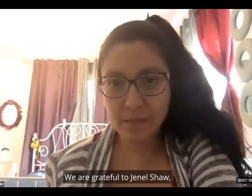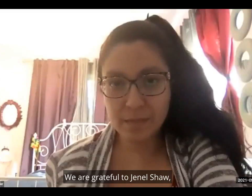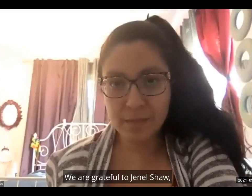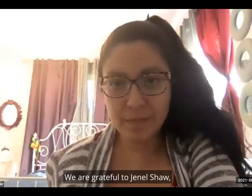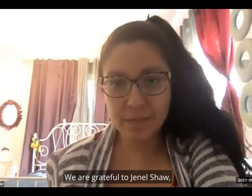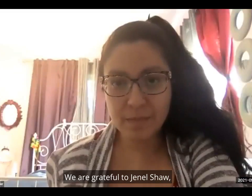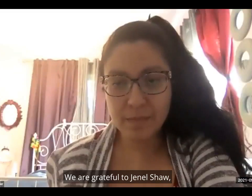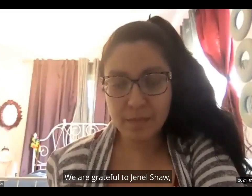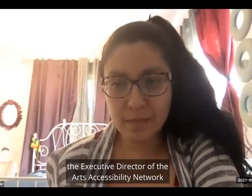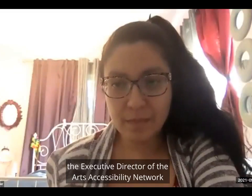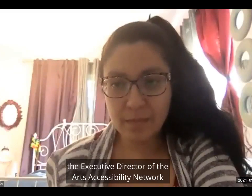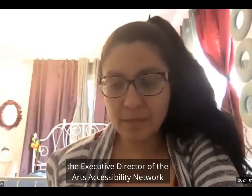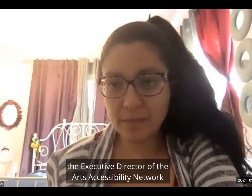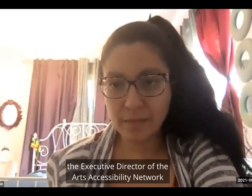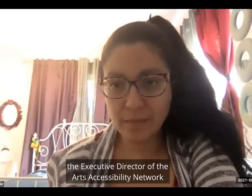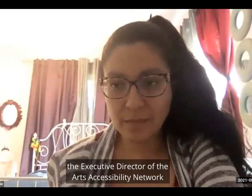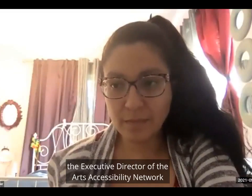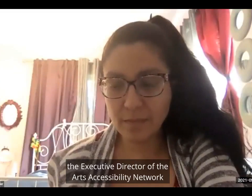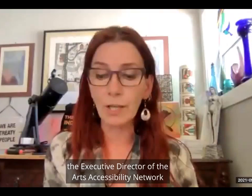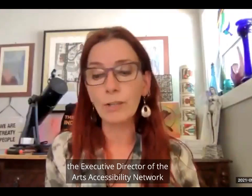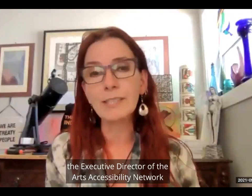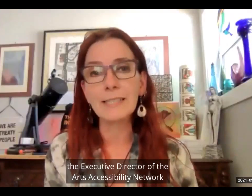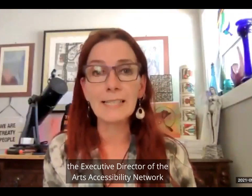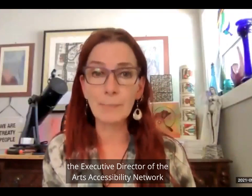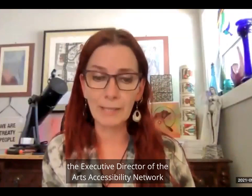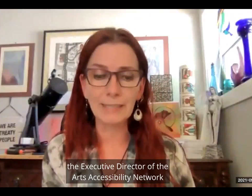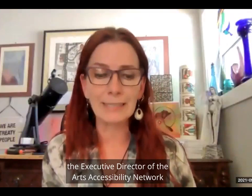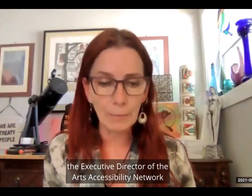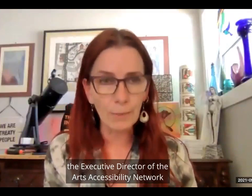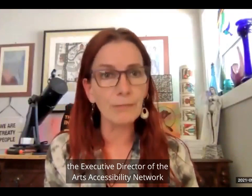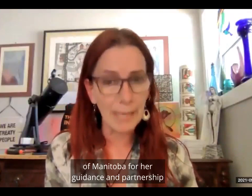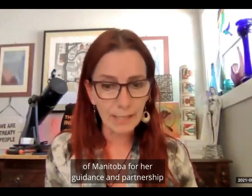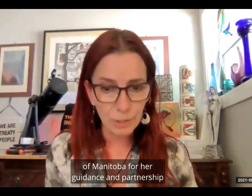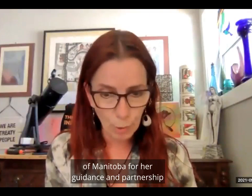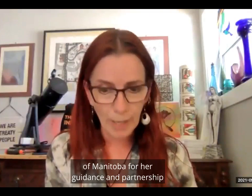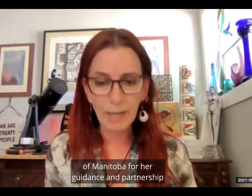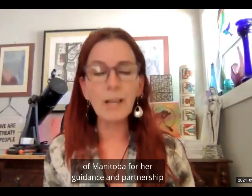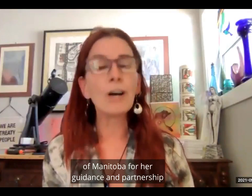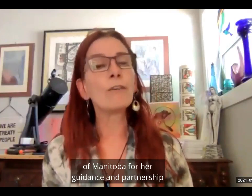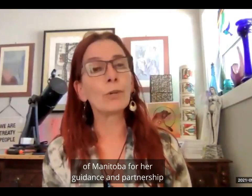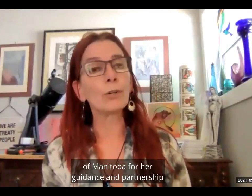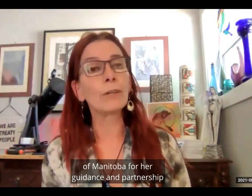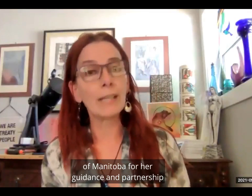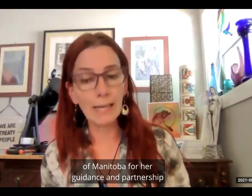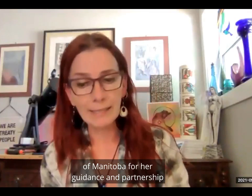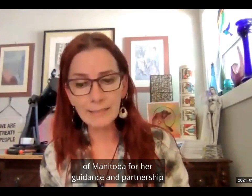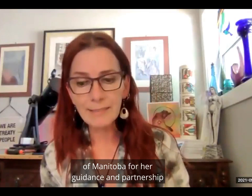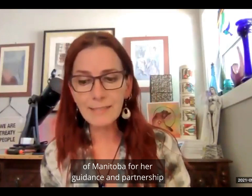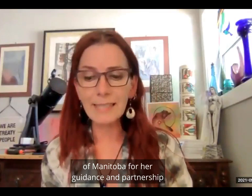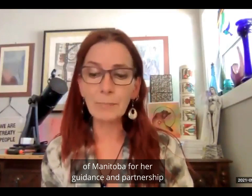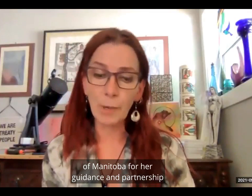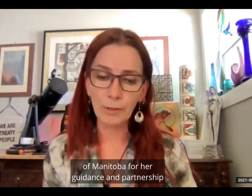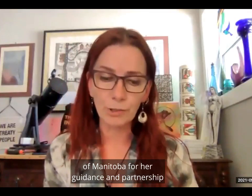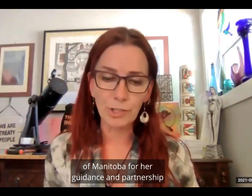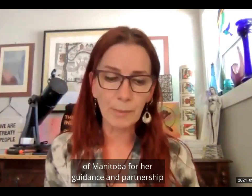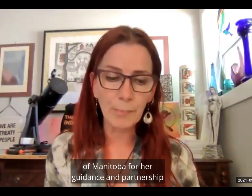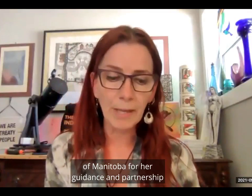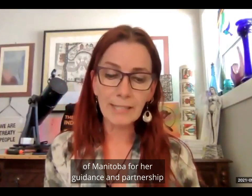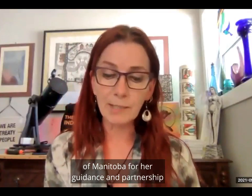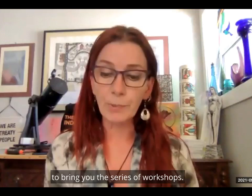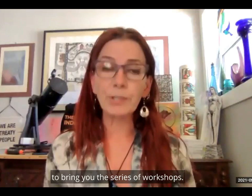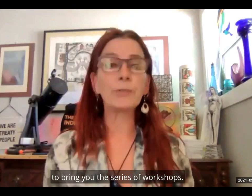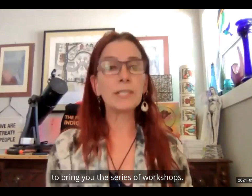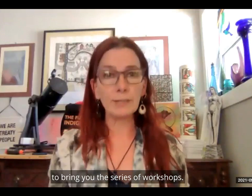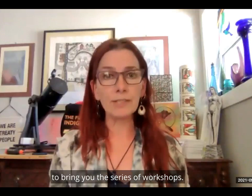grateful to Janelle Shaw, the Executive Director of the Arts Accessibility Network of Manitoba, for her guidance in